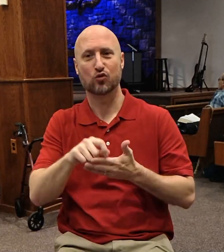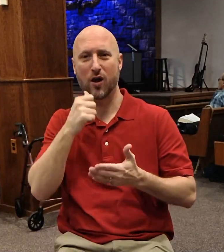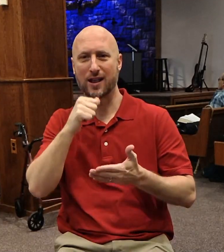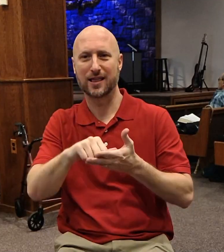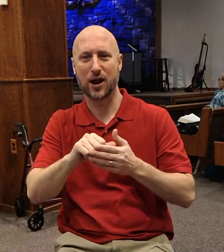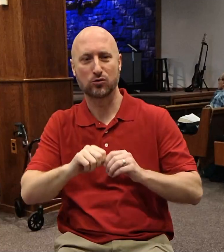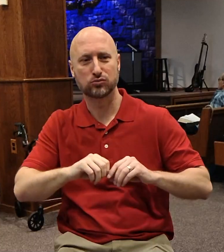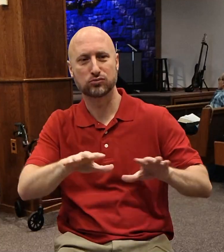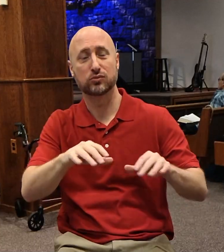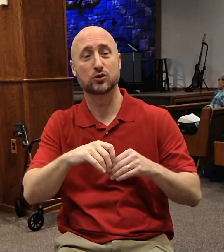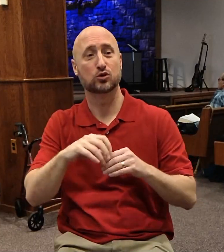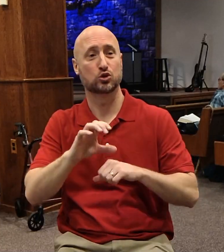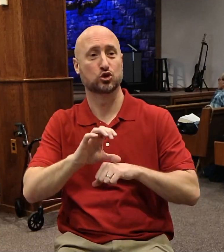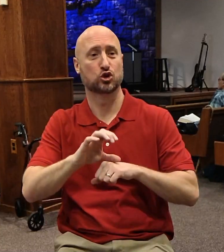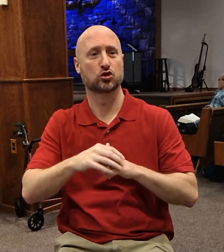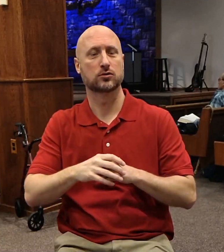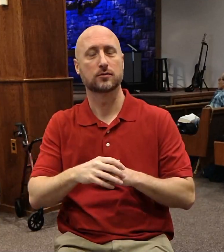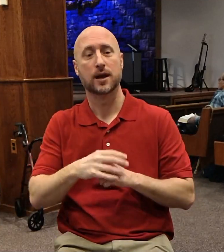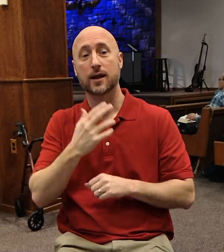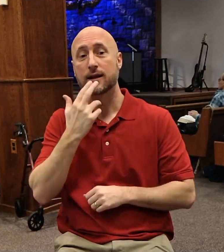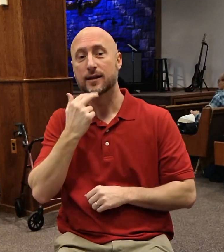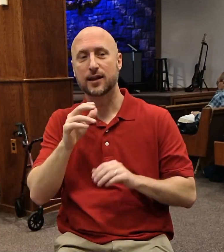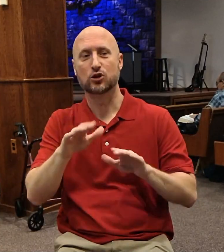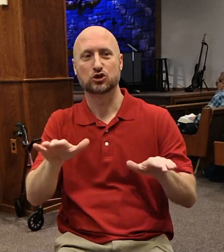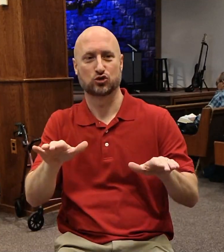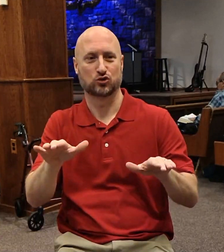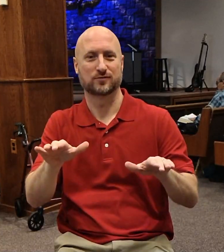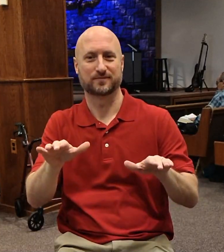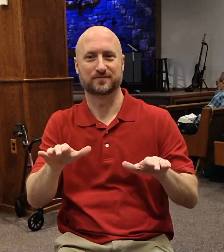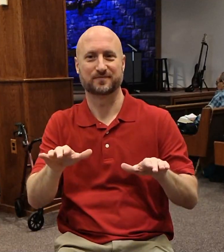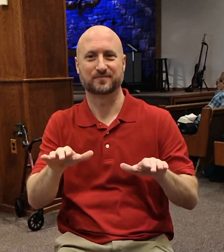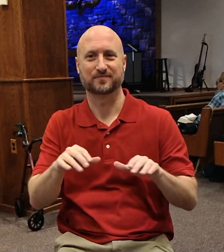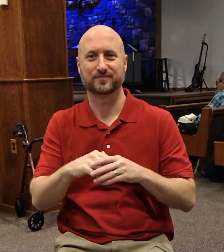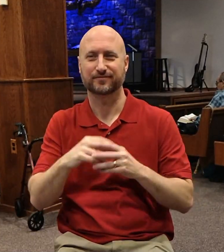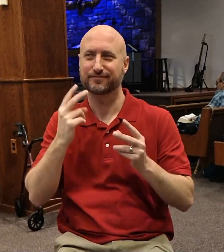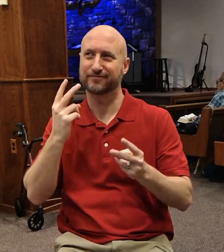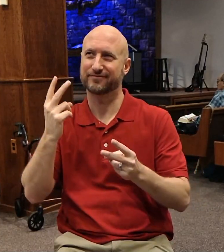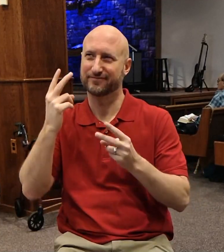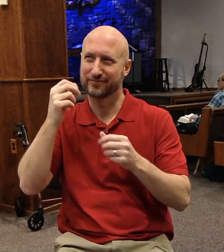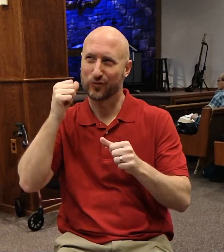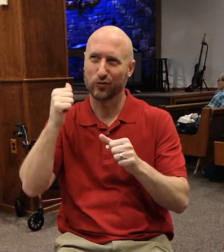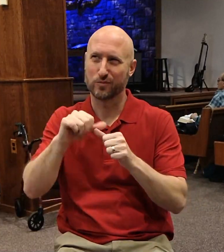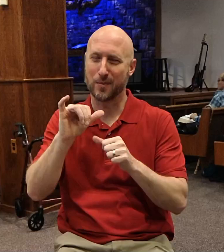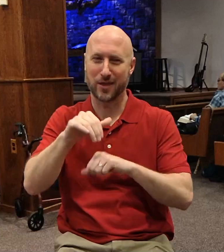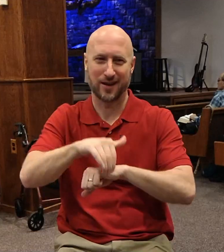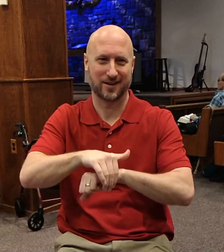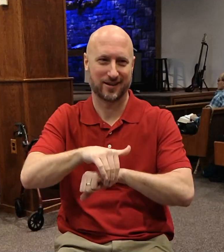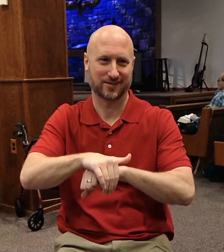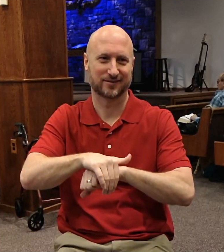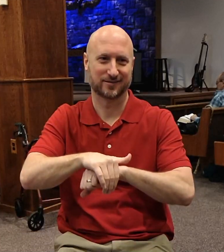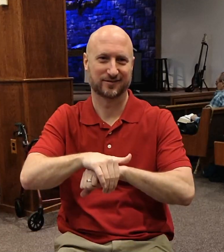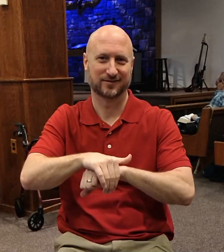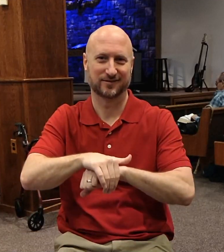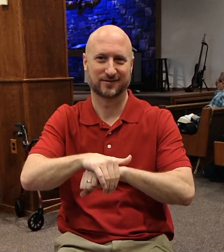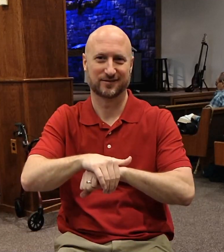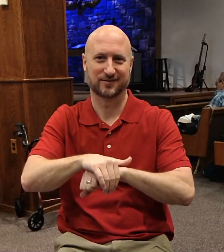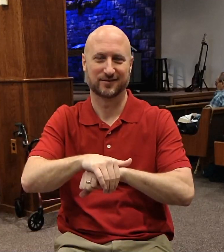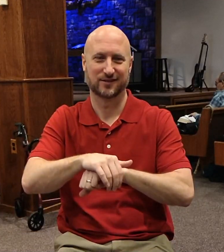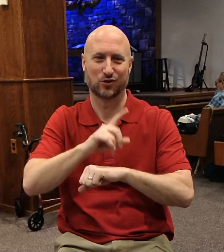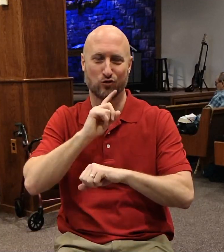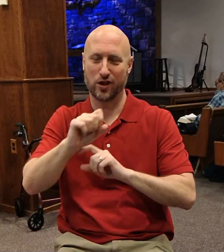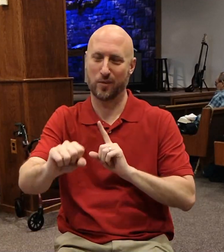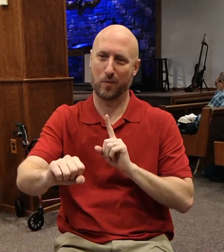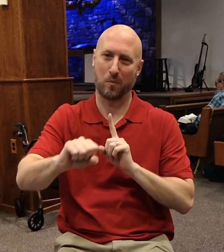so much in the spirit of the Lord, so much remembering, no doubt, that night. Little children,